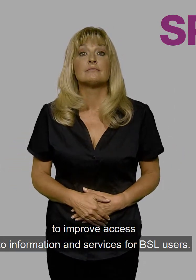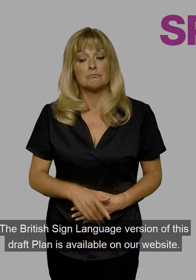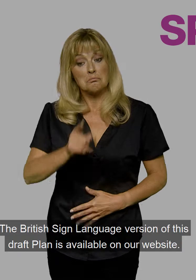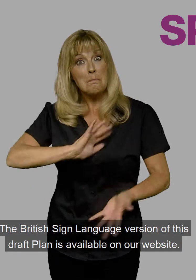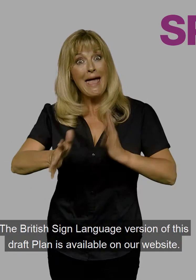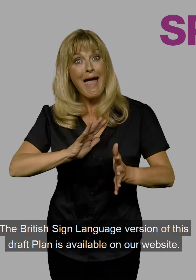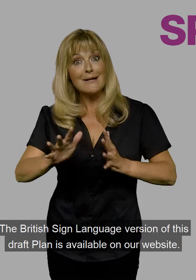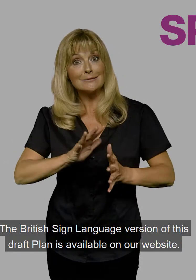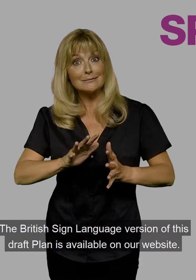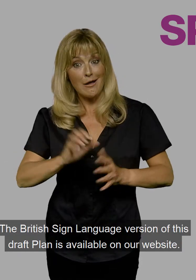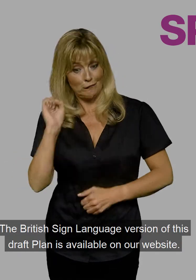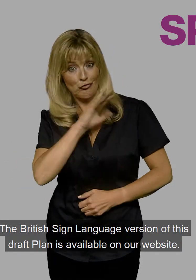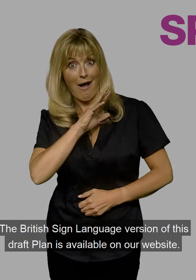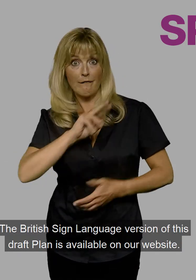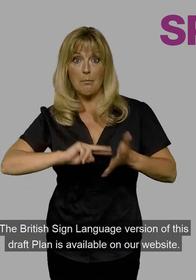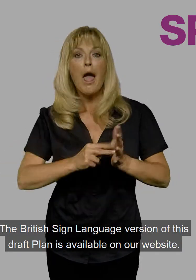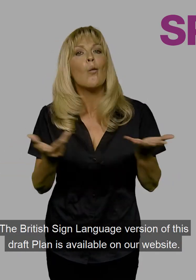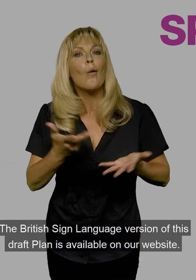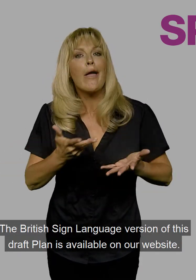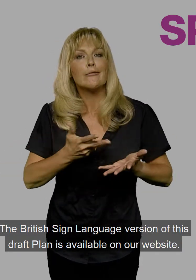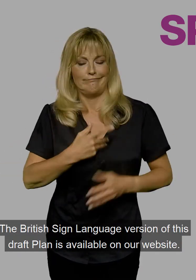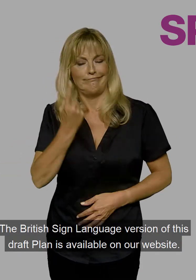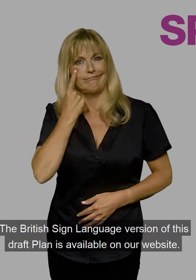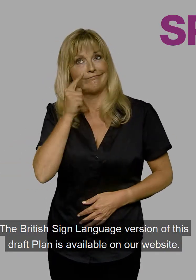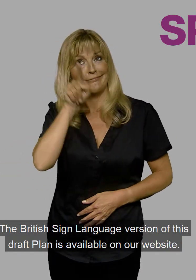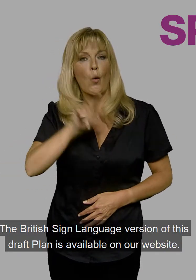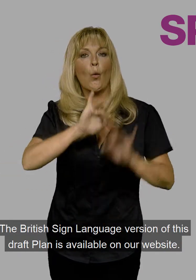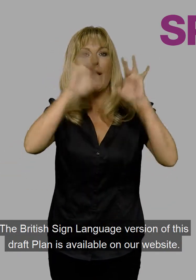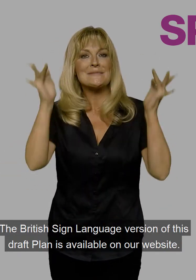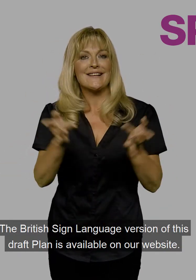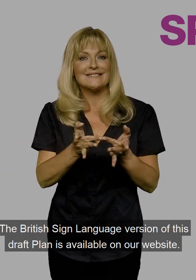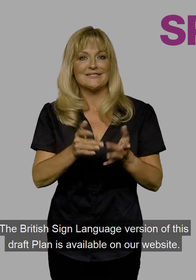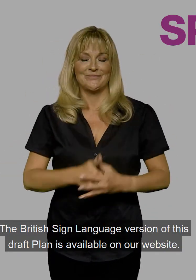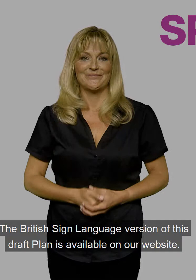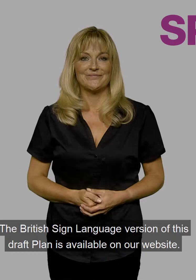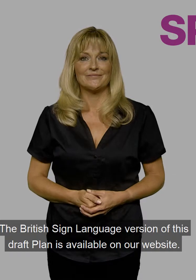The British Sign Language version of this draft plan is available on our website.